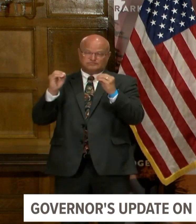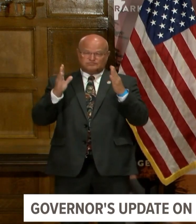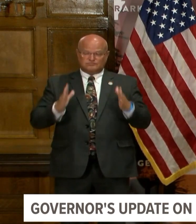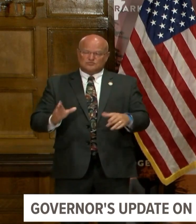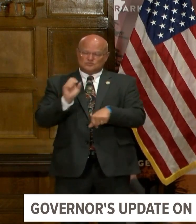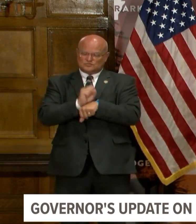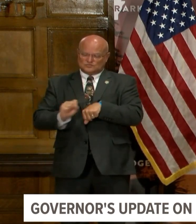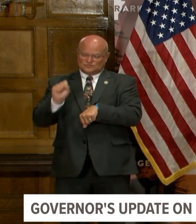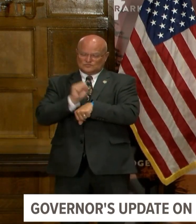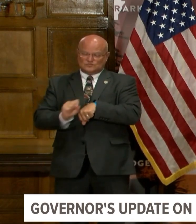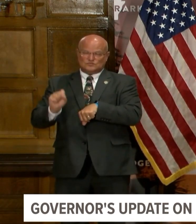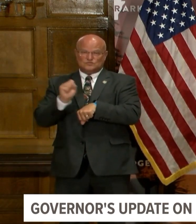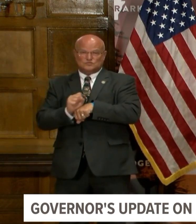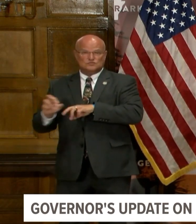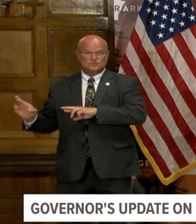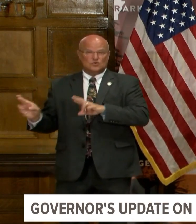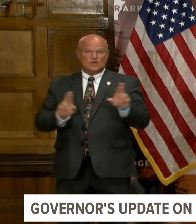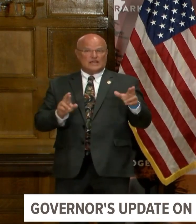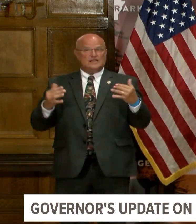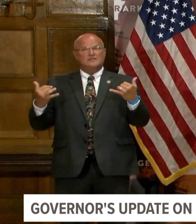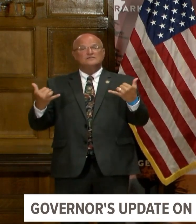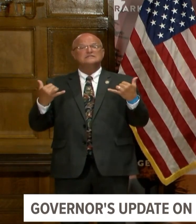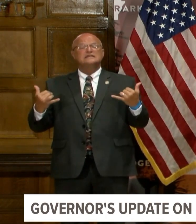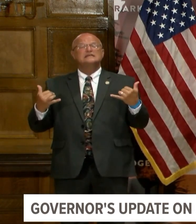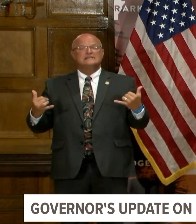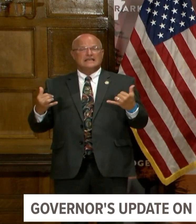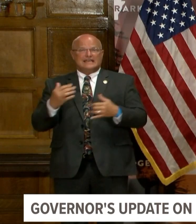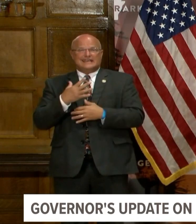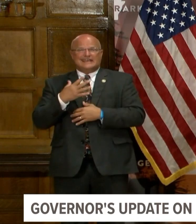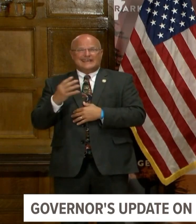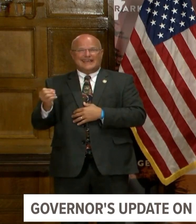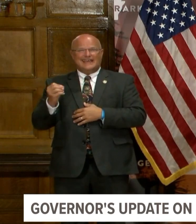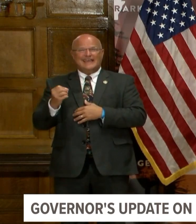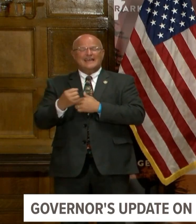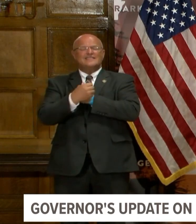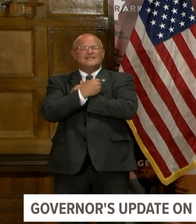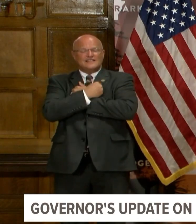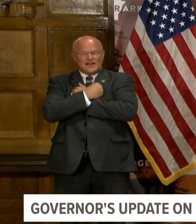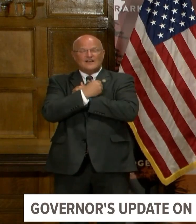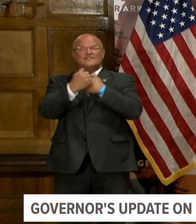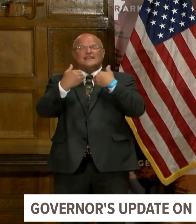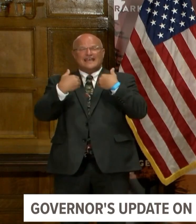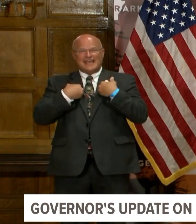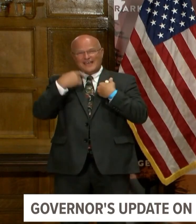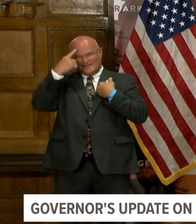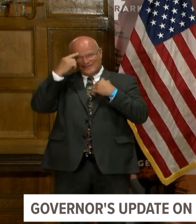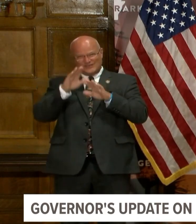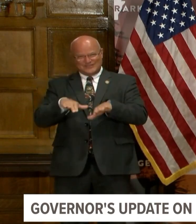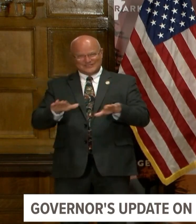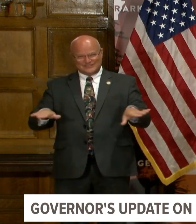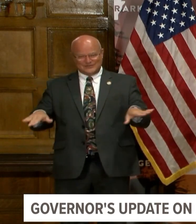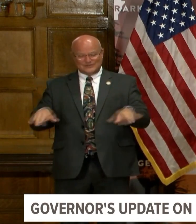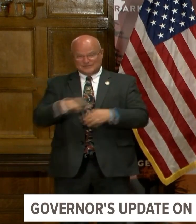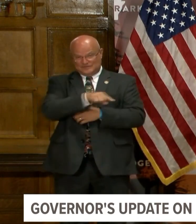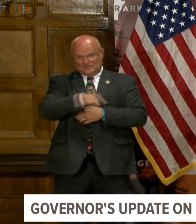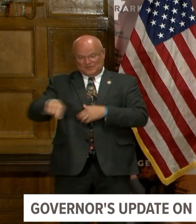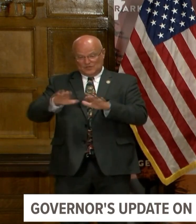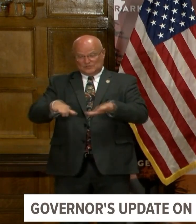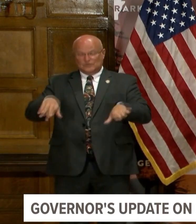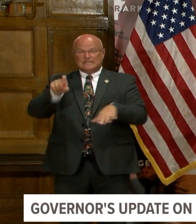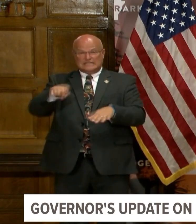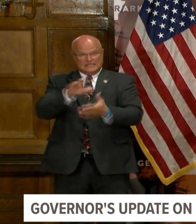have worked hard being ready for today, and the love that they have for the children who need